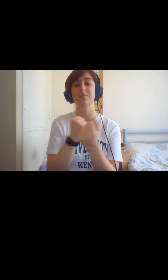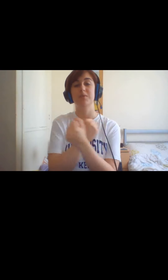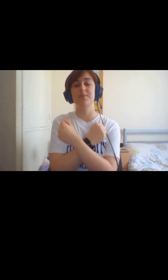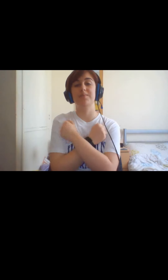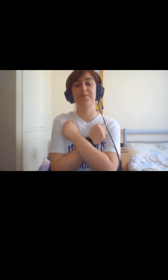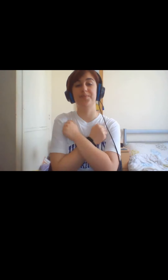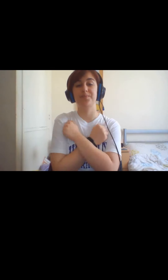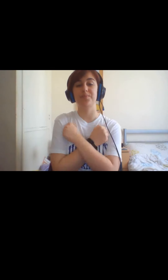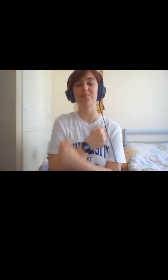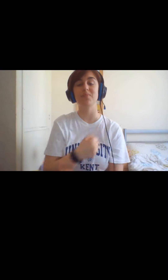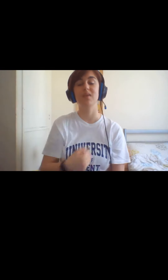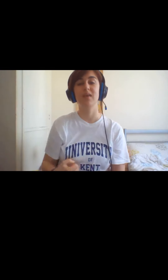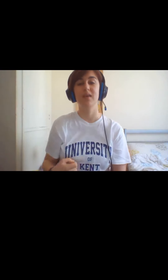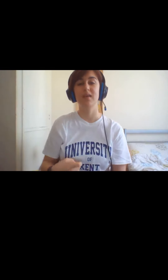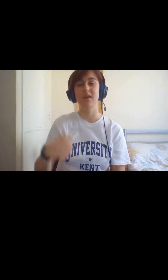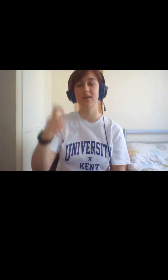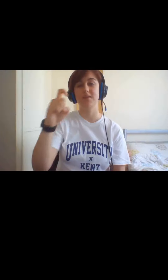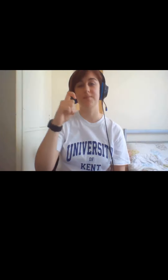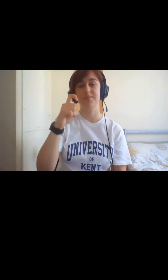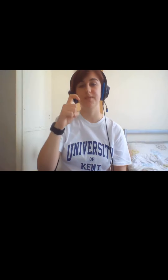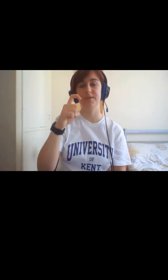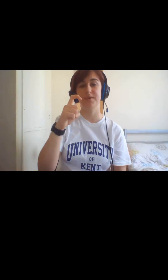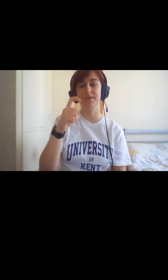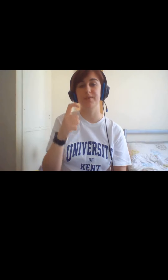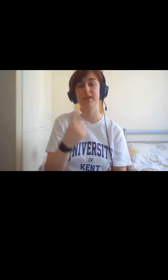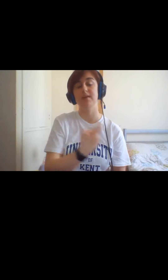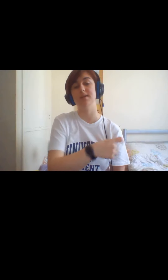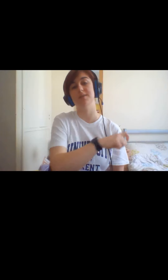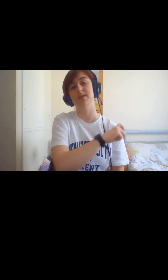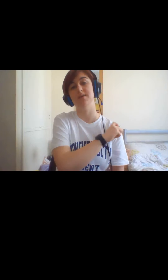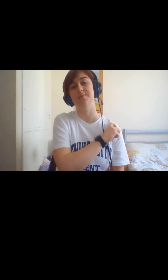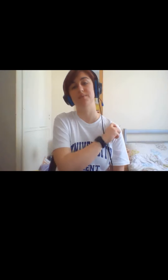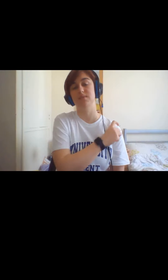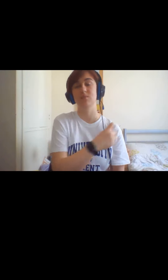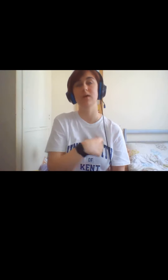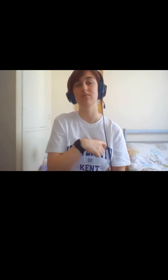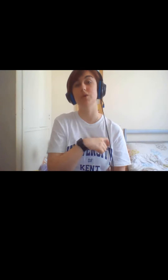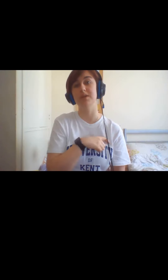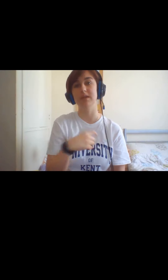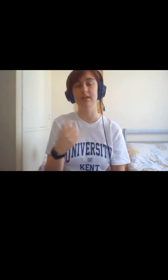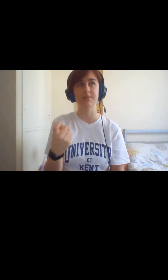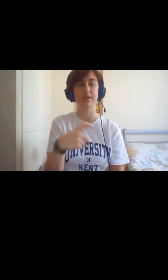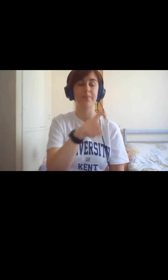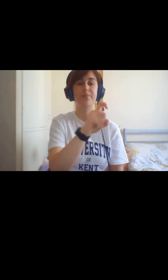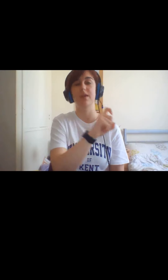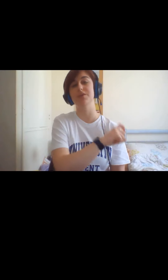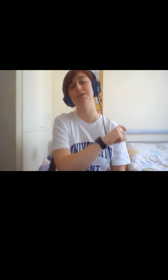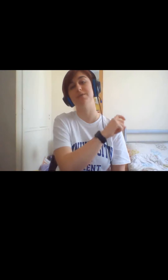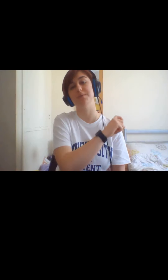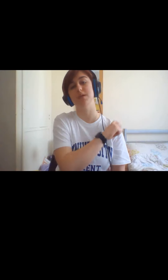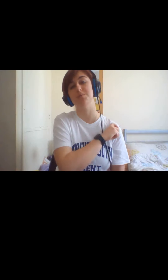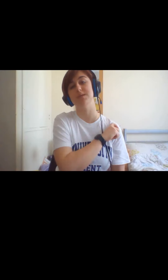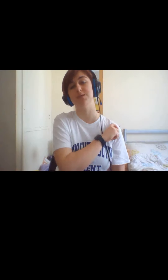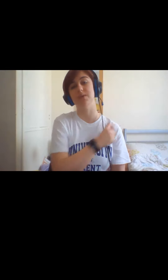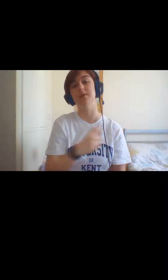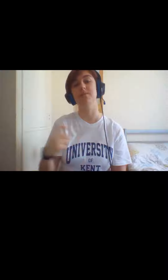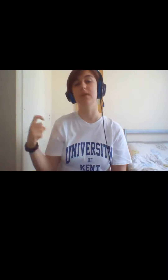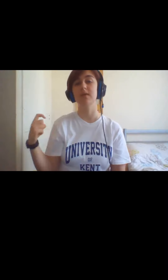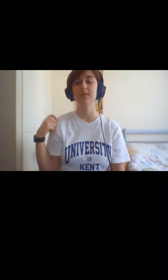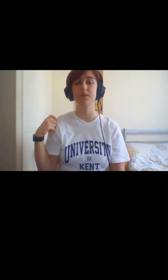Egypt. Kenya, hook the right index finger, well, dominant index finger, and you just go from the opposite shoulder to the